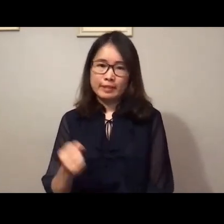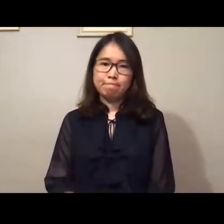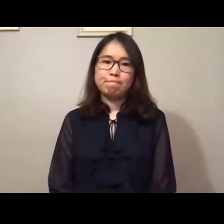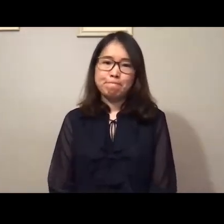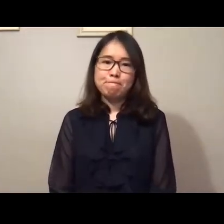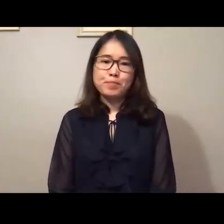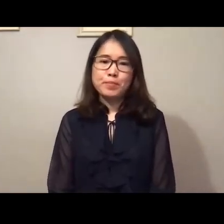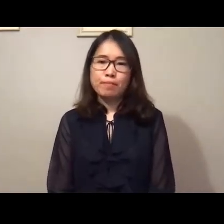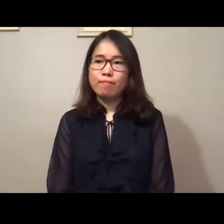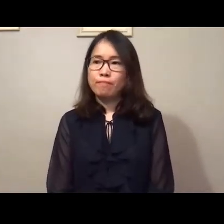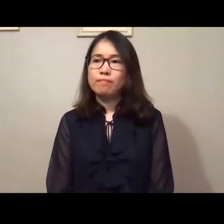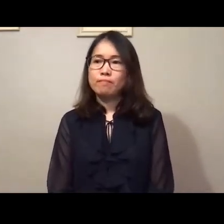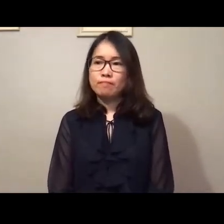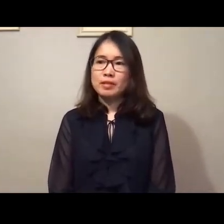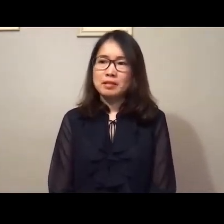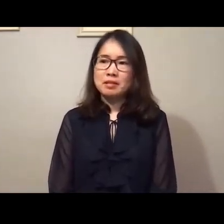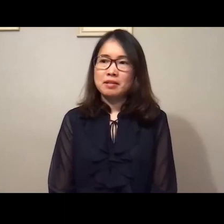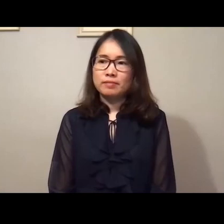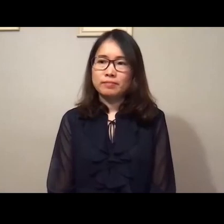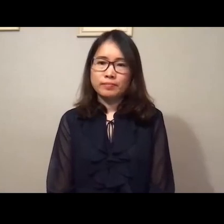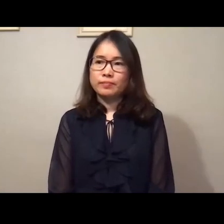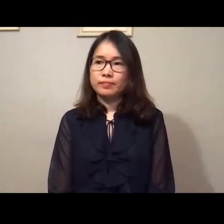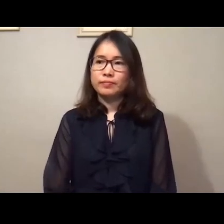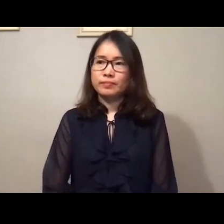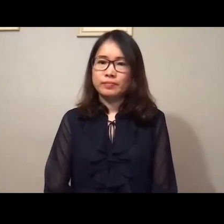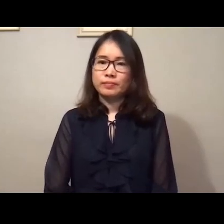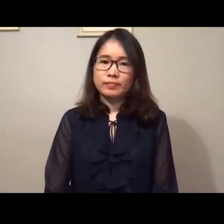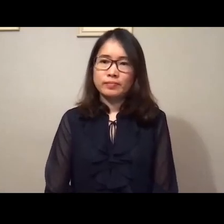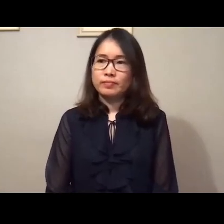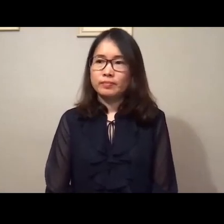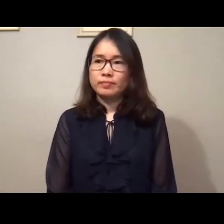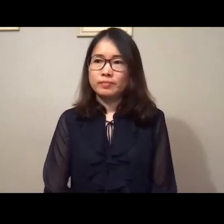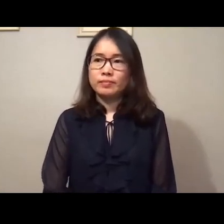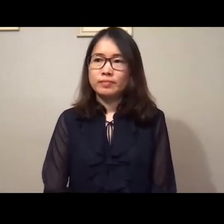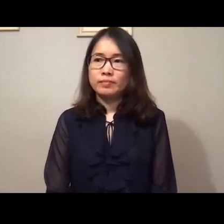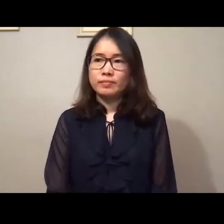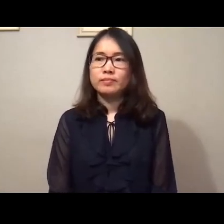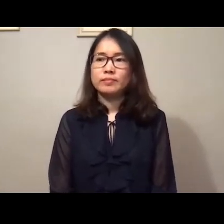was really no difference between them and the other children in that school.